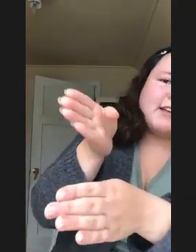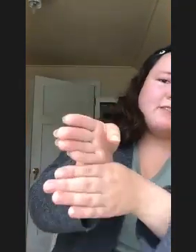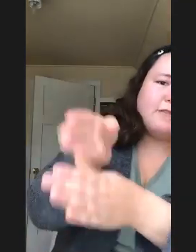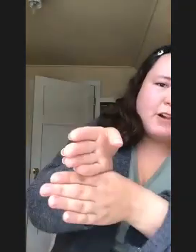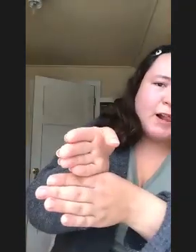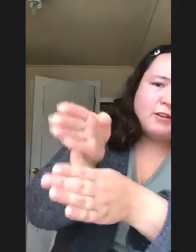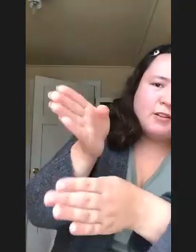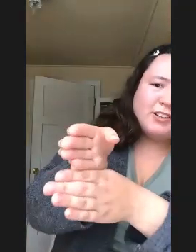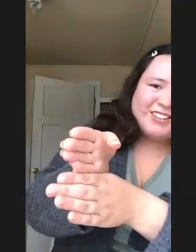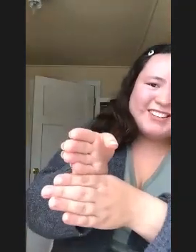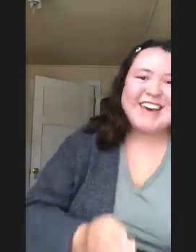of, yeah.